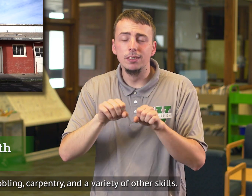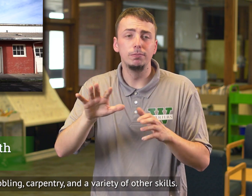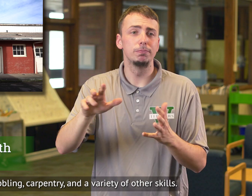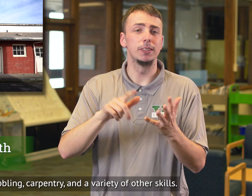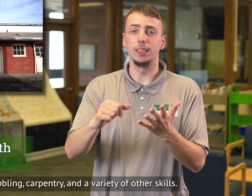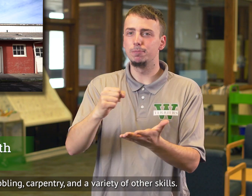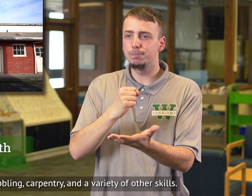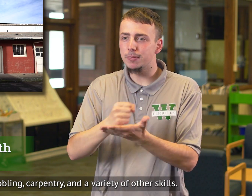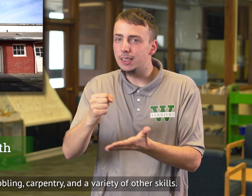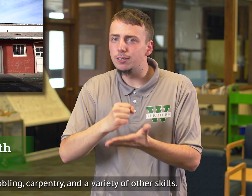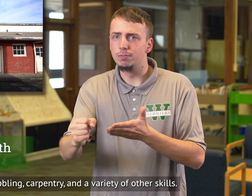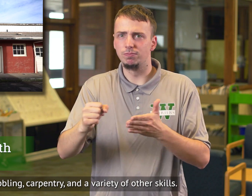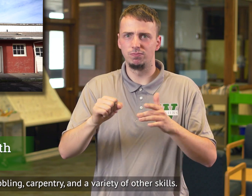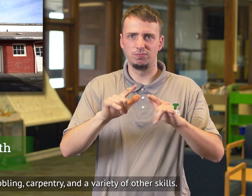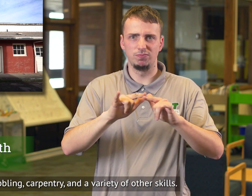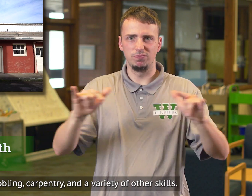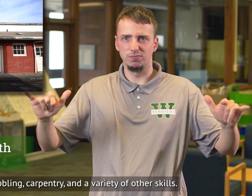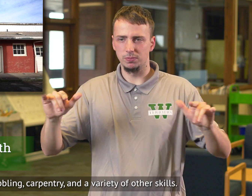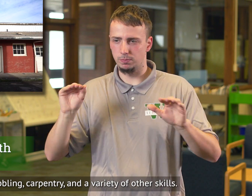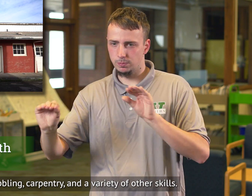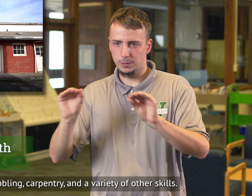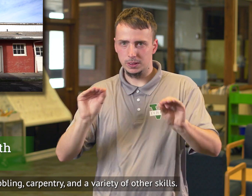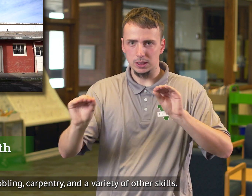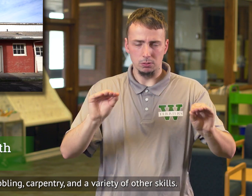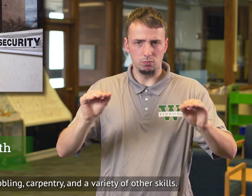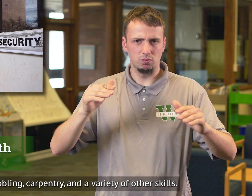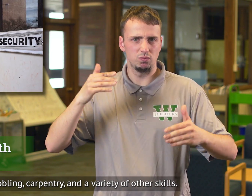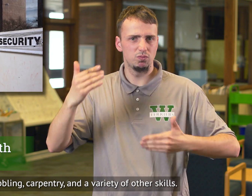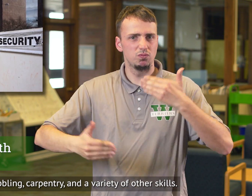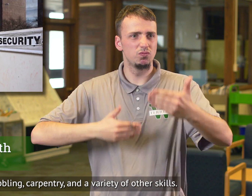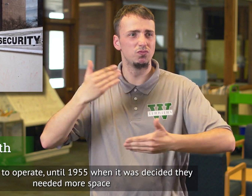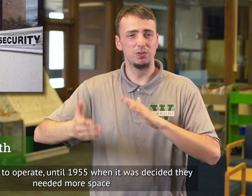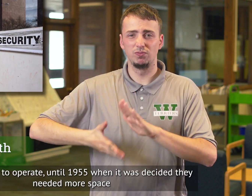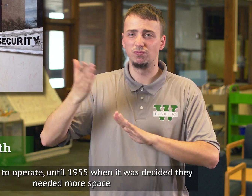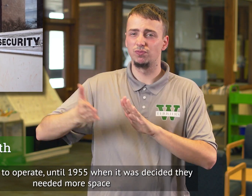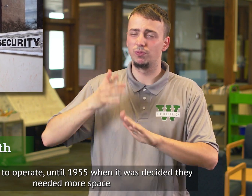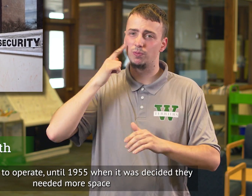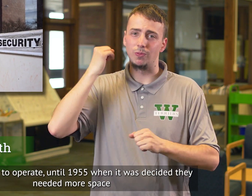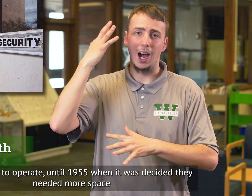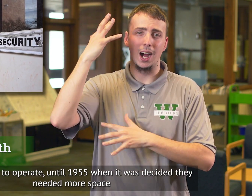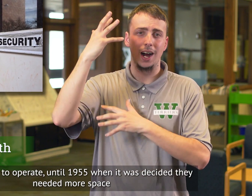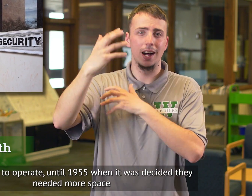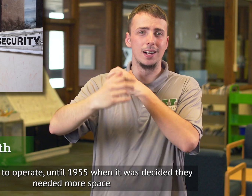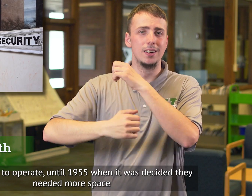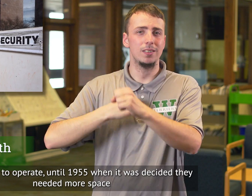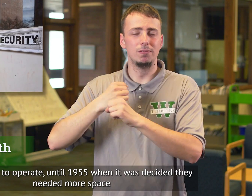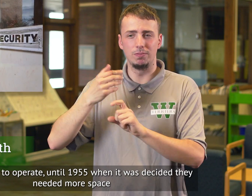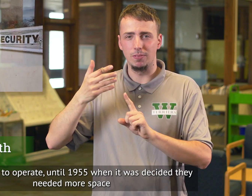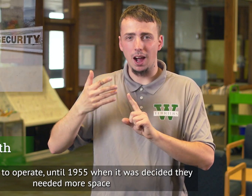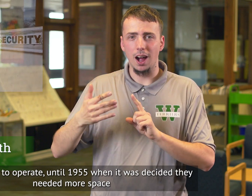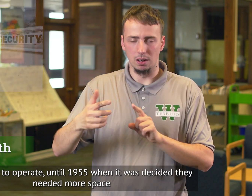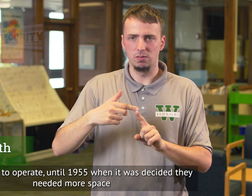cobbling, carpentry, and a variety of other skills. That continued to operate